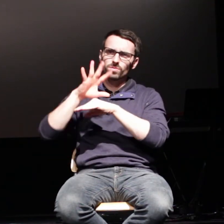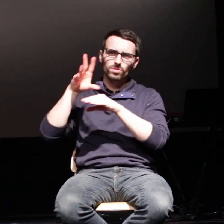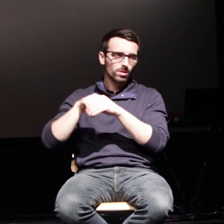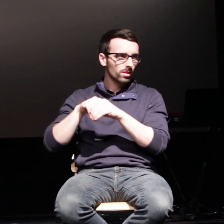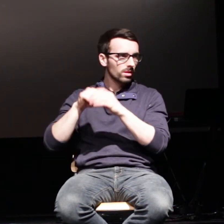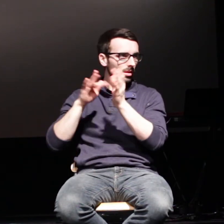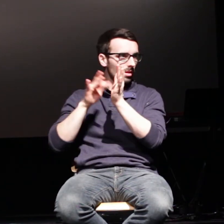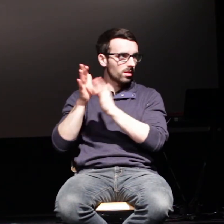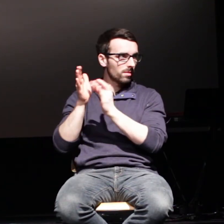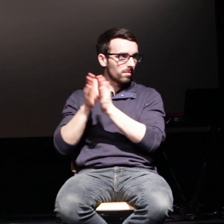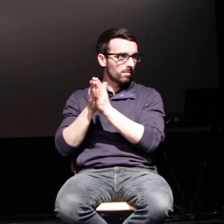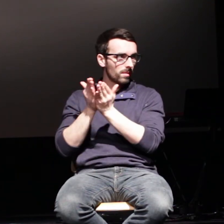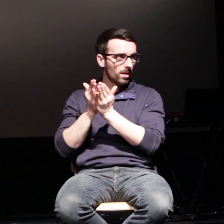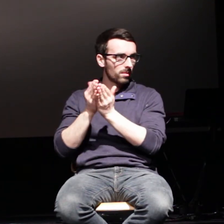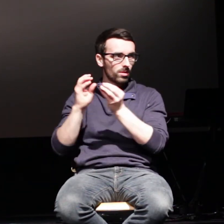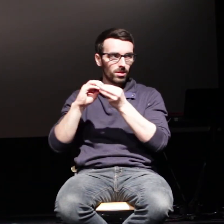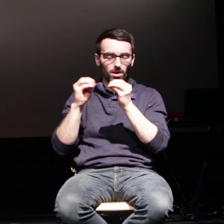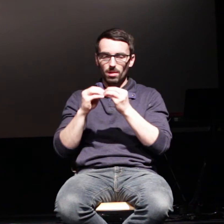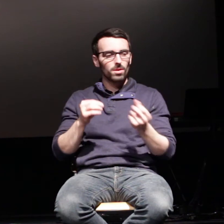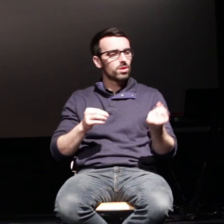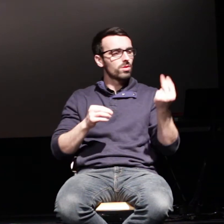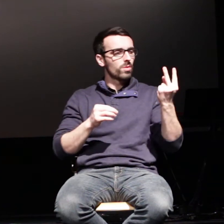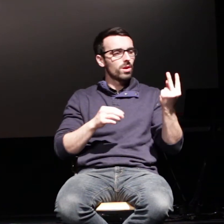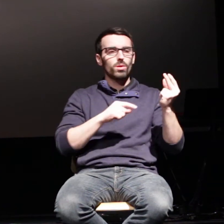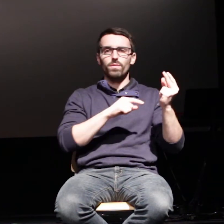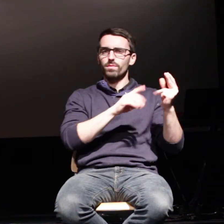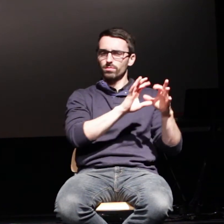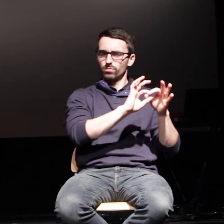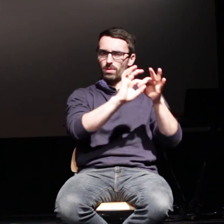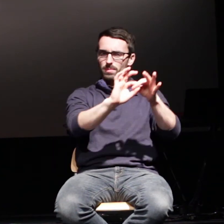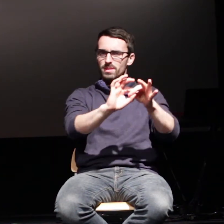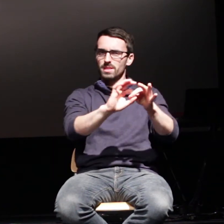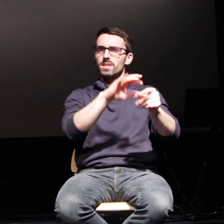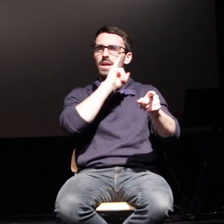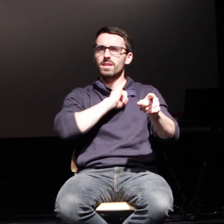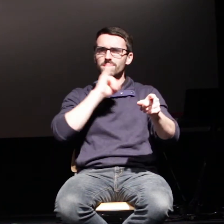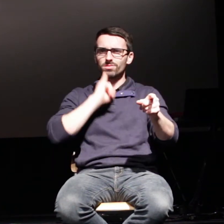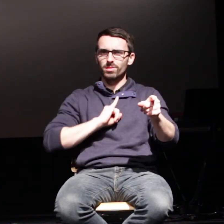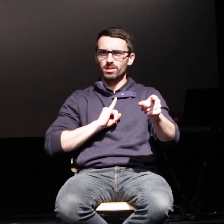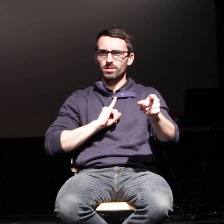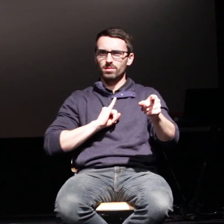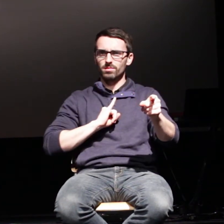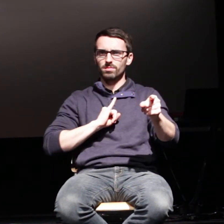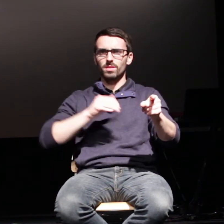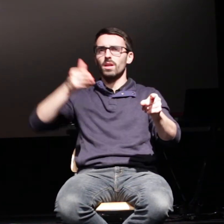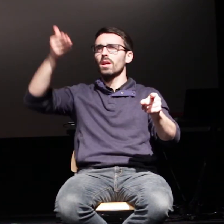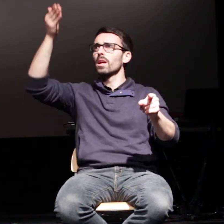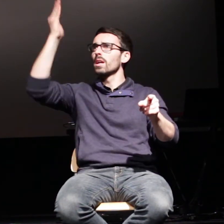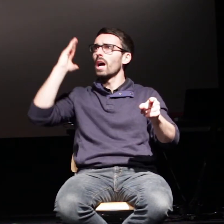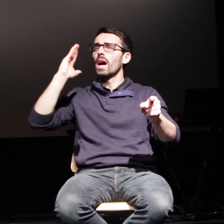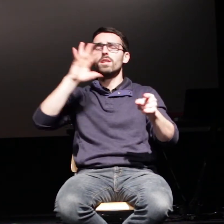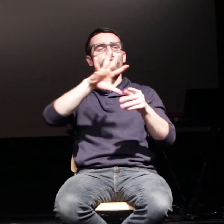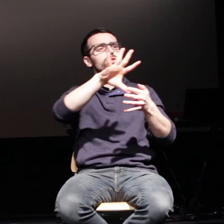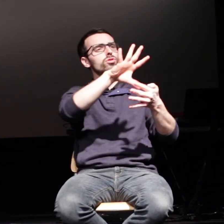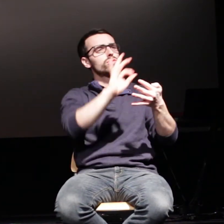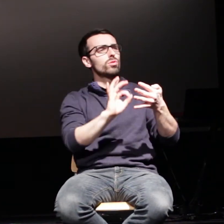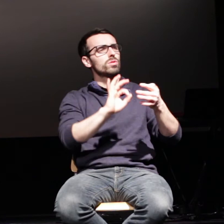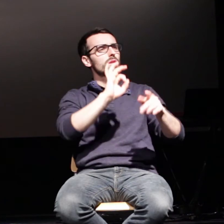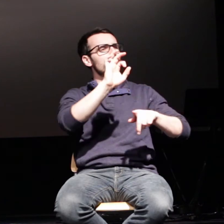number 12 represents Israel, God's chosen people who were called and set apart to bring the